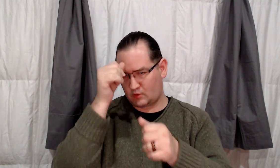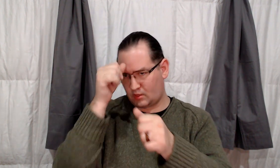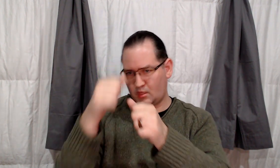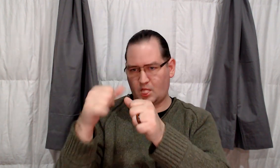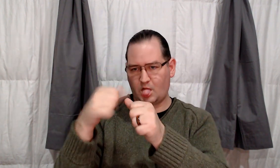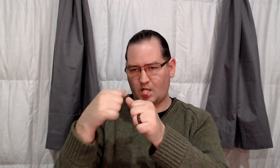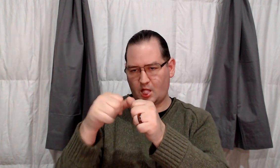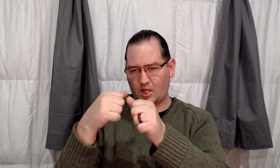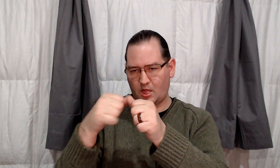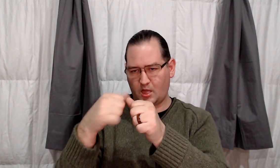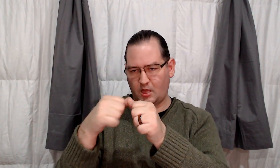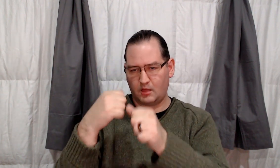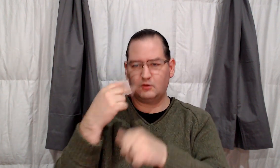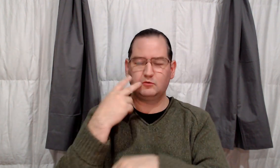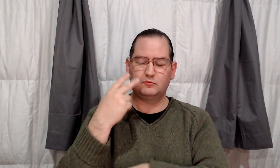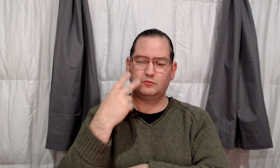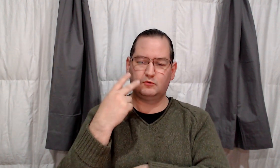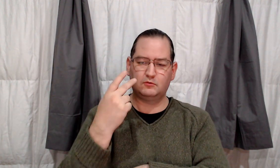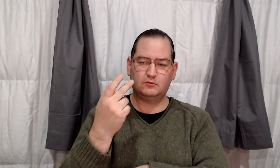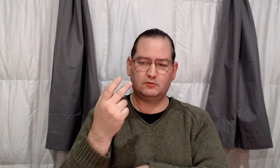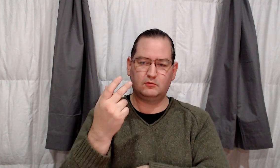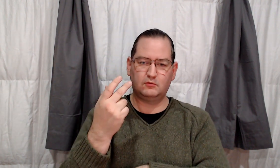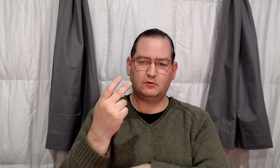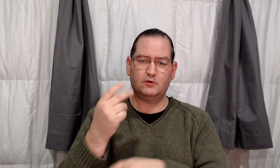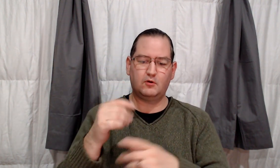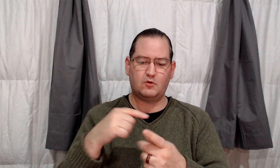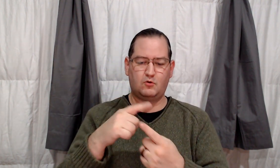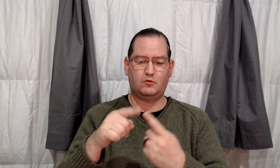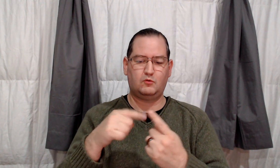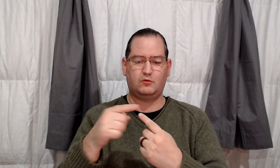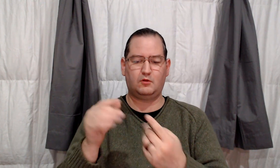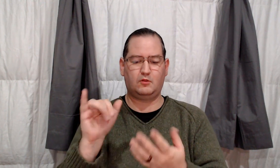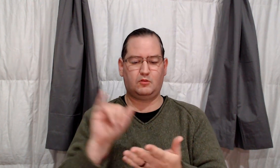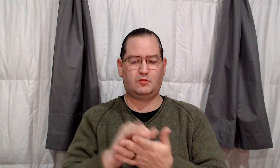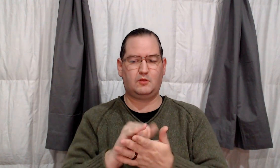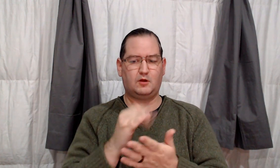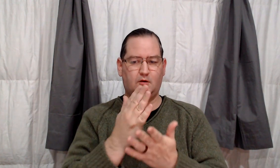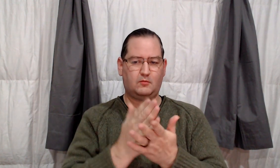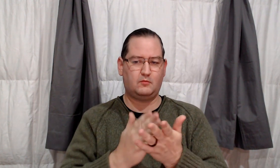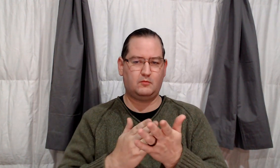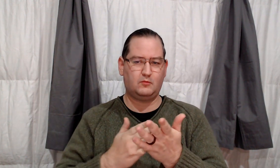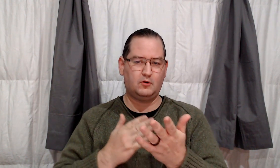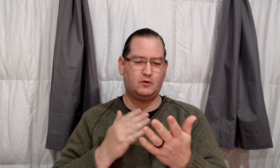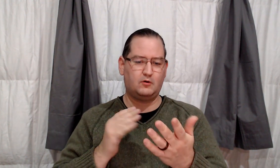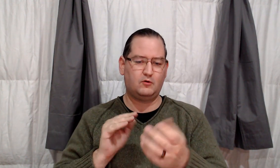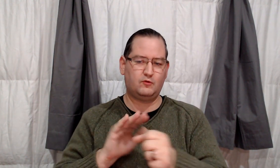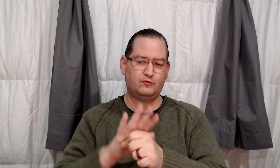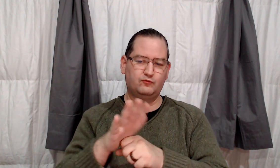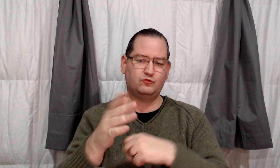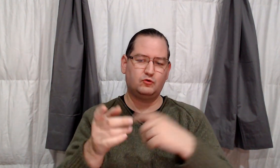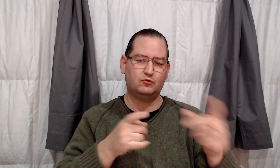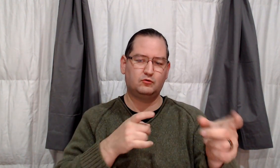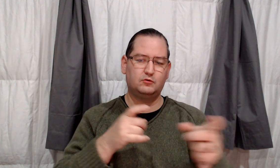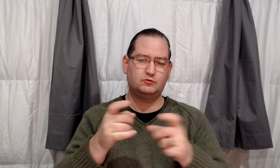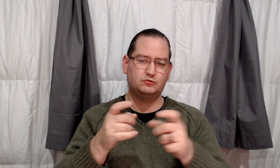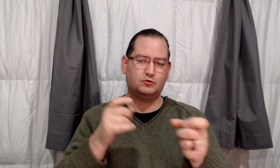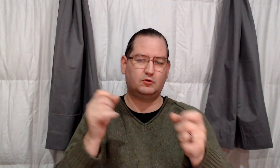When that part has taken full control of those signals, I'd like it to increase those signals at the